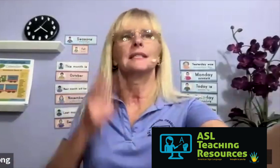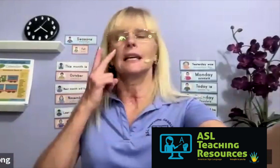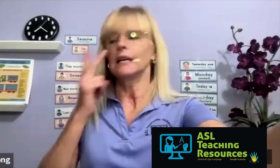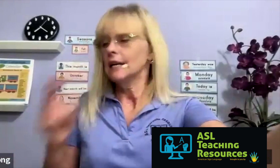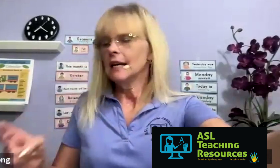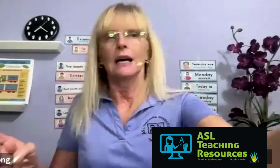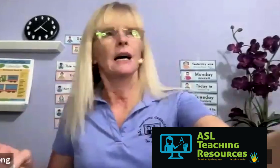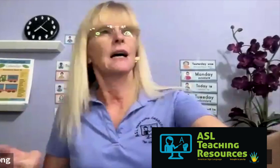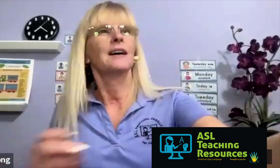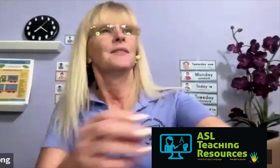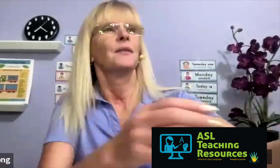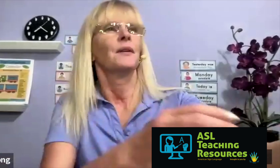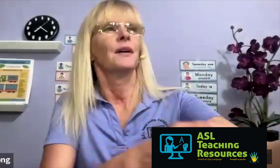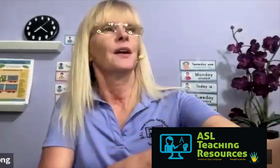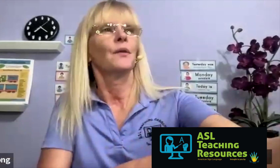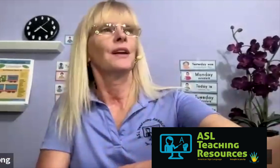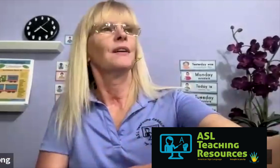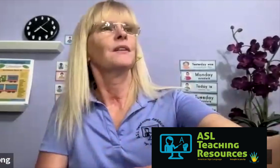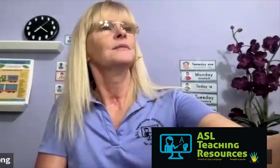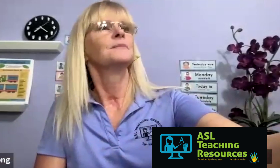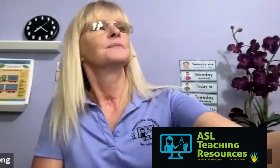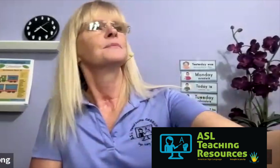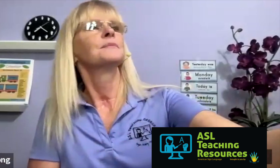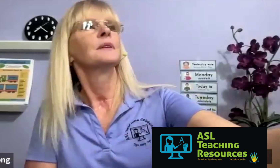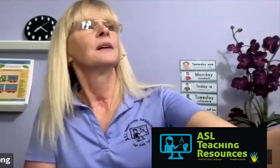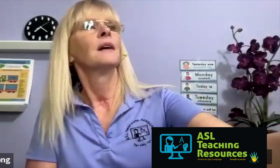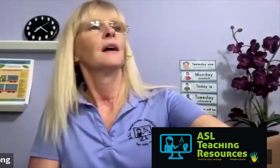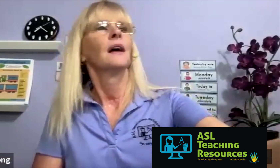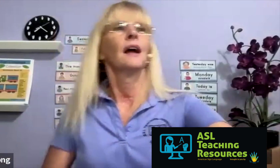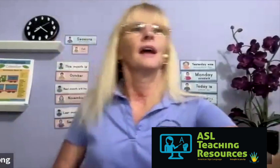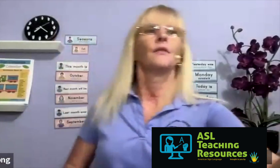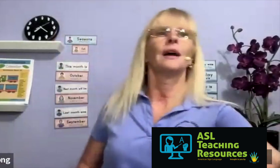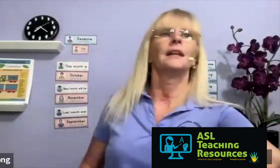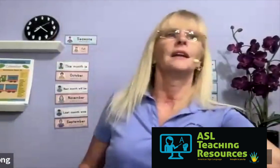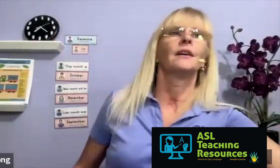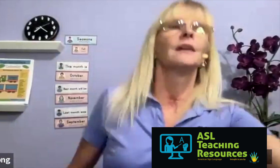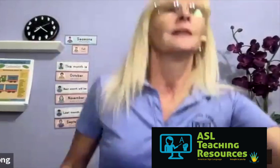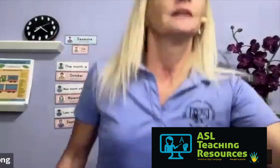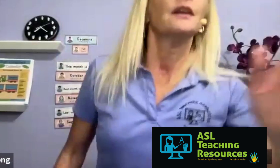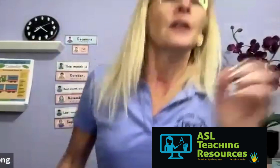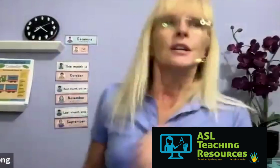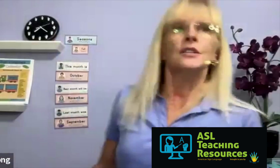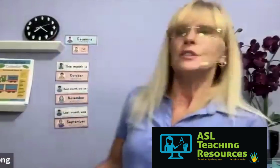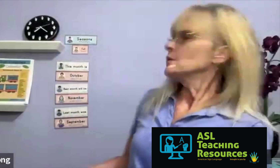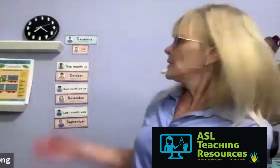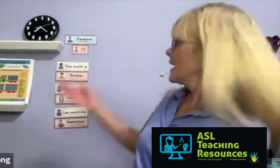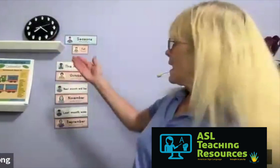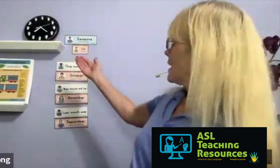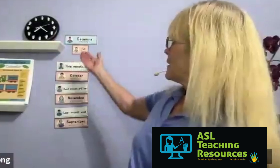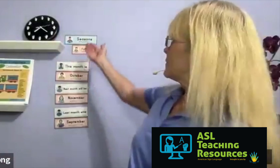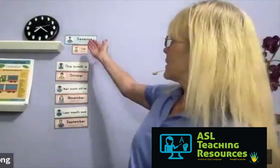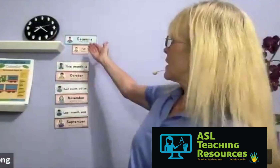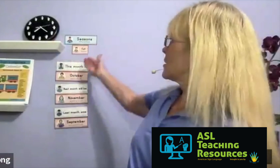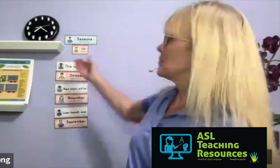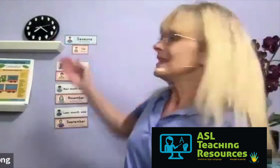see. There we go. And right here. So we have